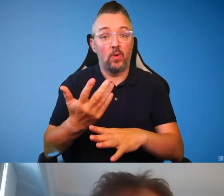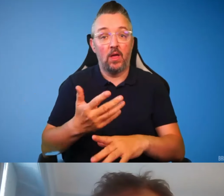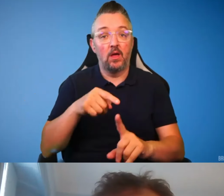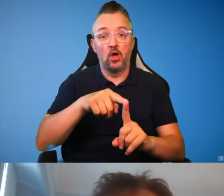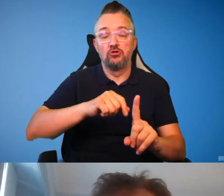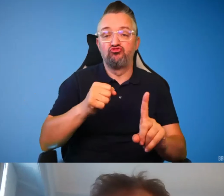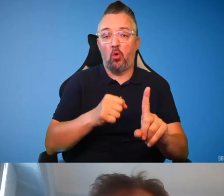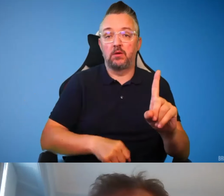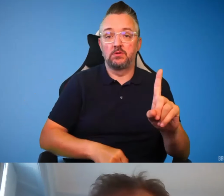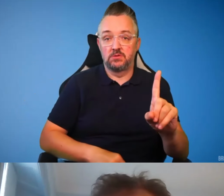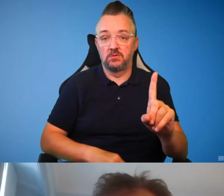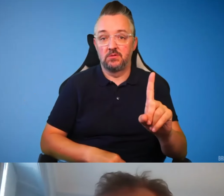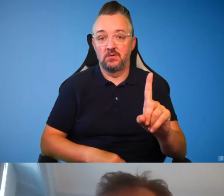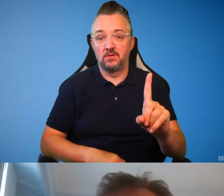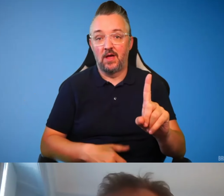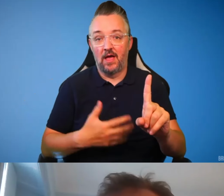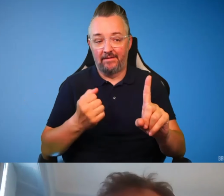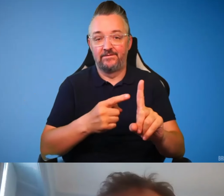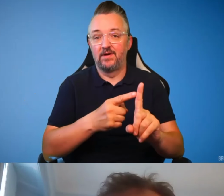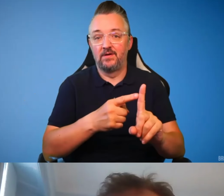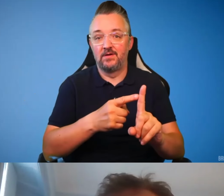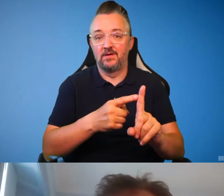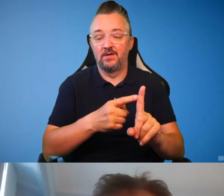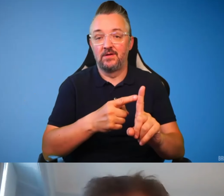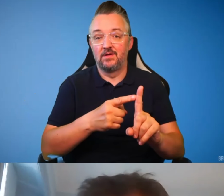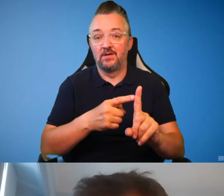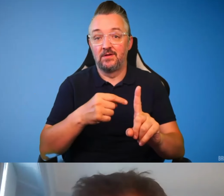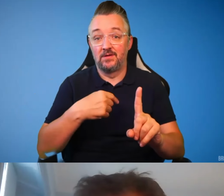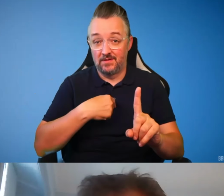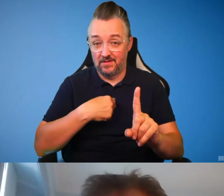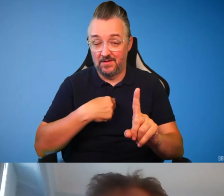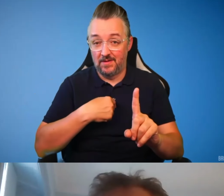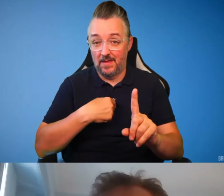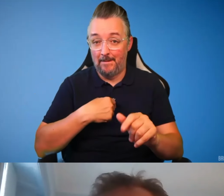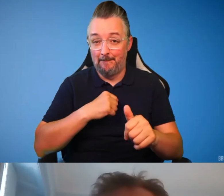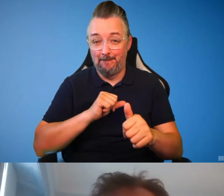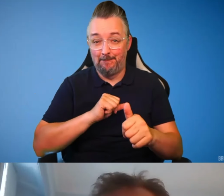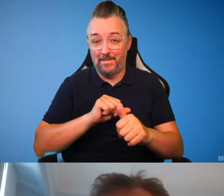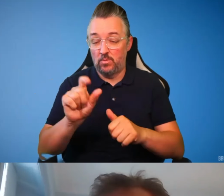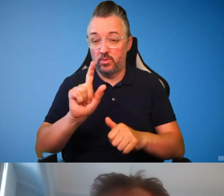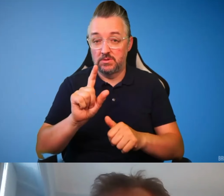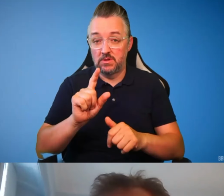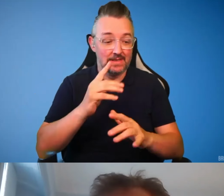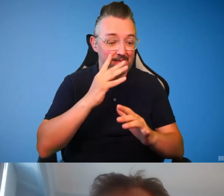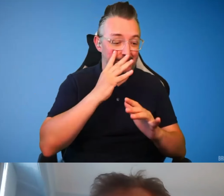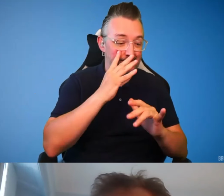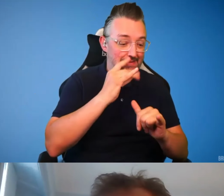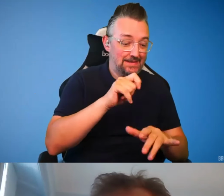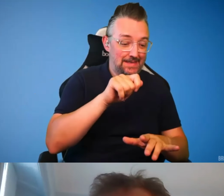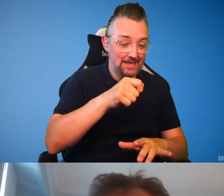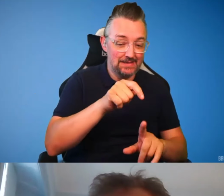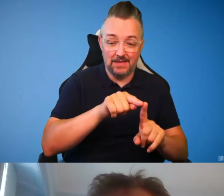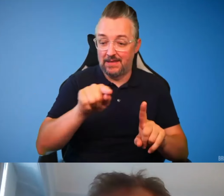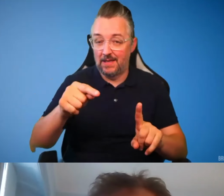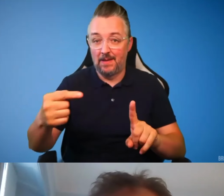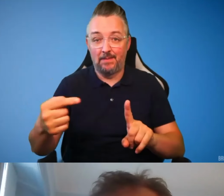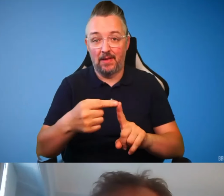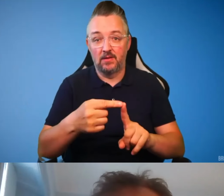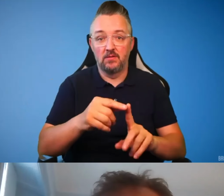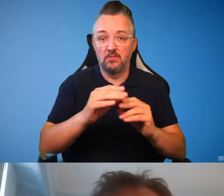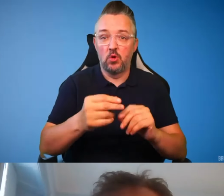Scotland. So we are at best getting turnaround in about between 24